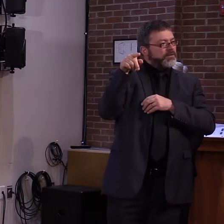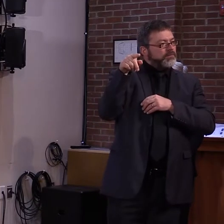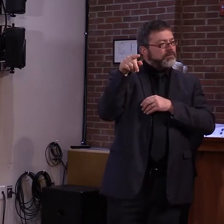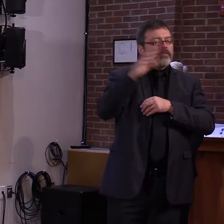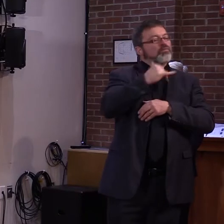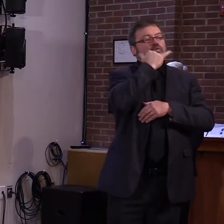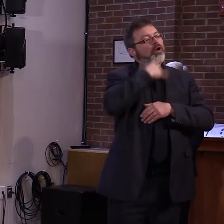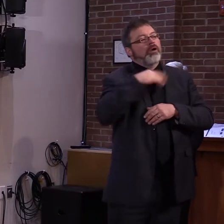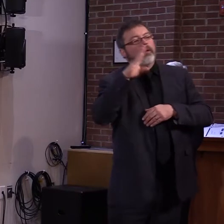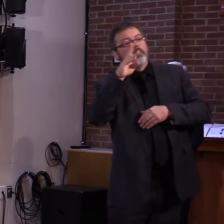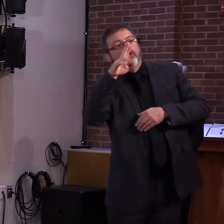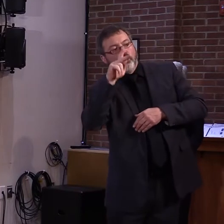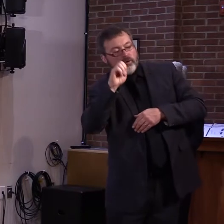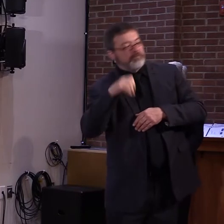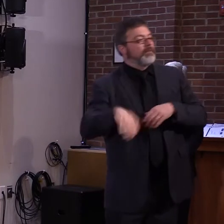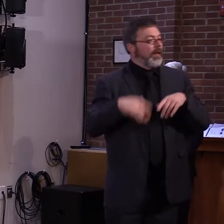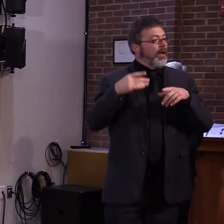here,